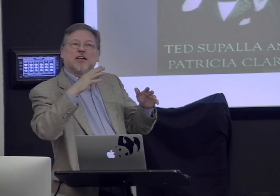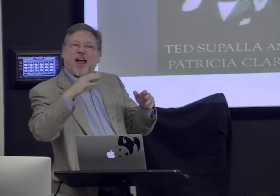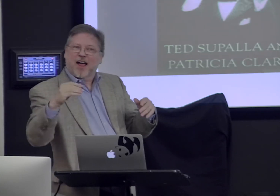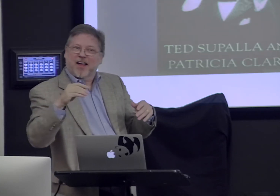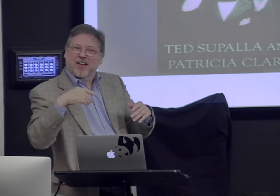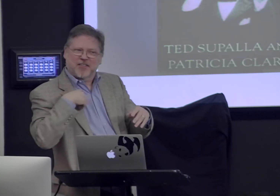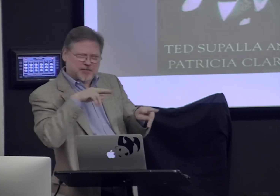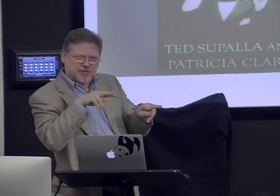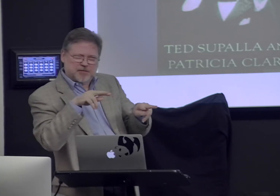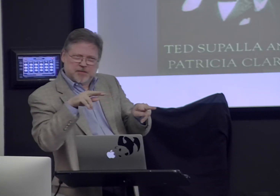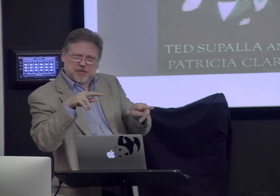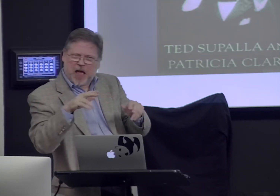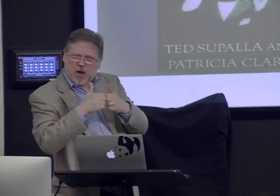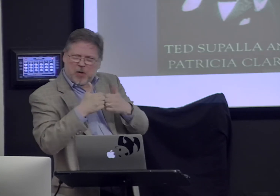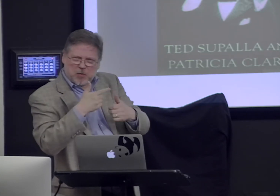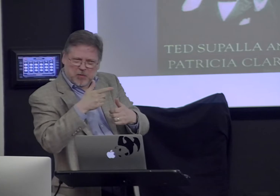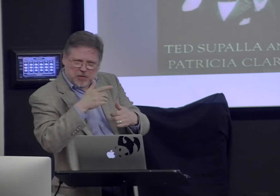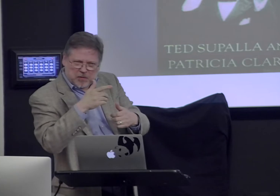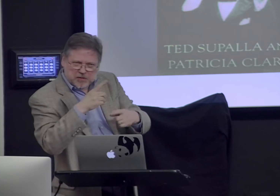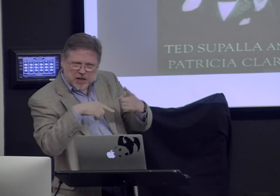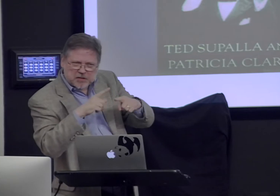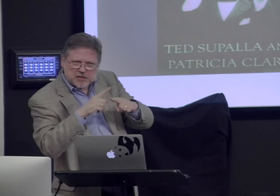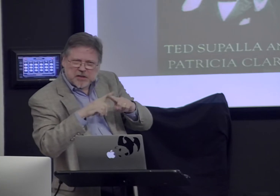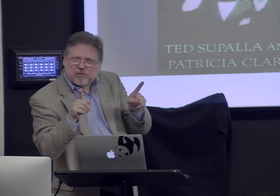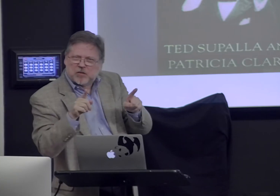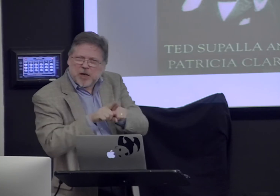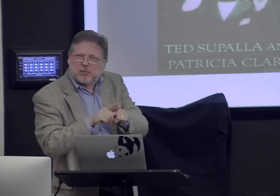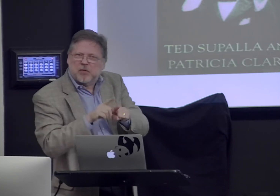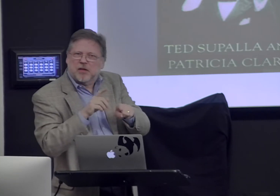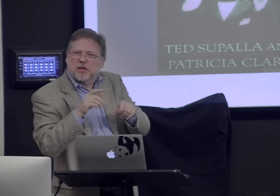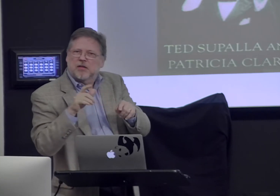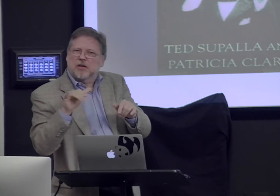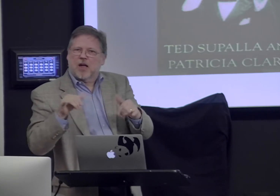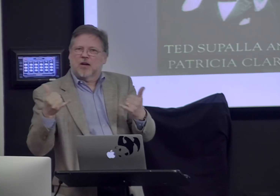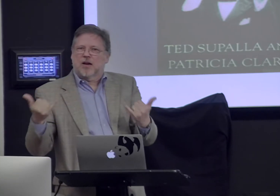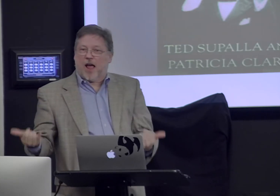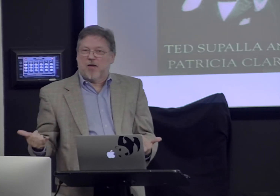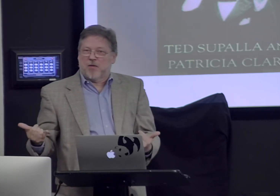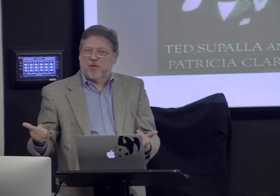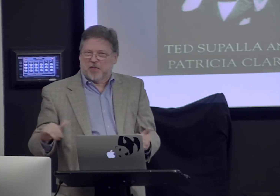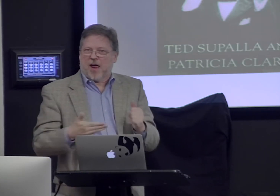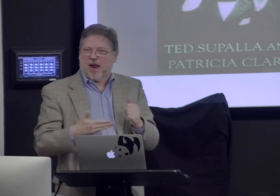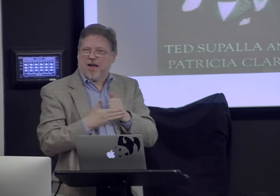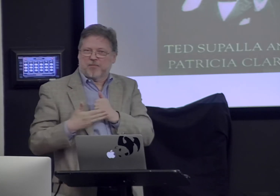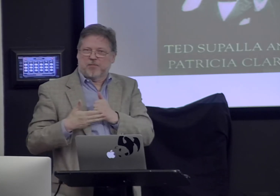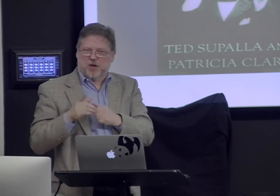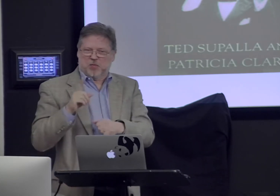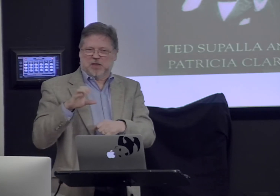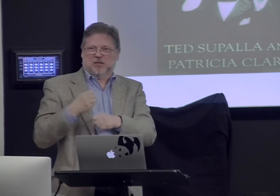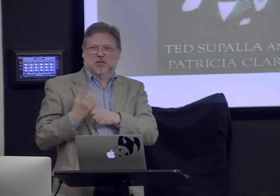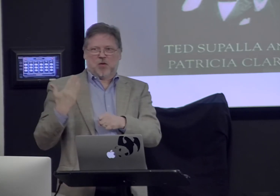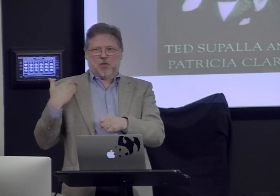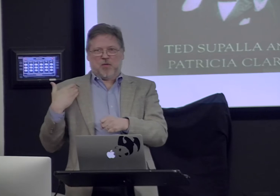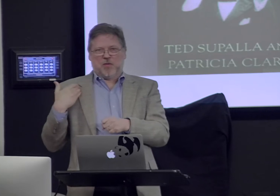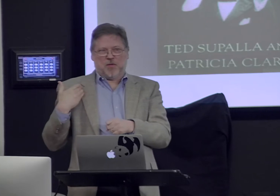have one from Long, Higgins, and Michaels that were published around the same time as the films were made. So this